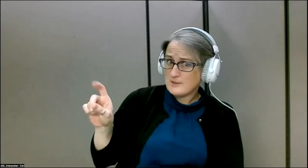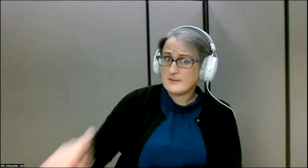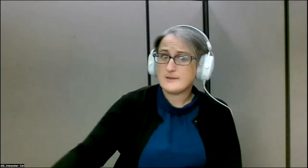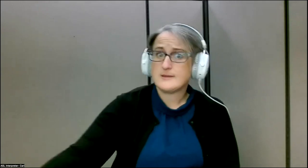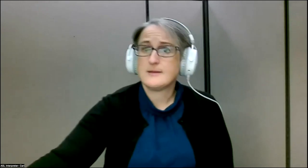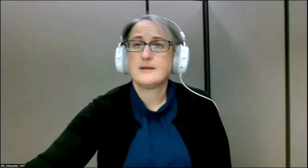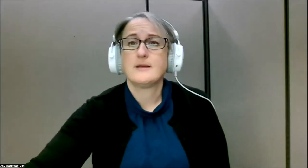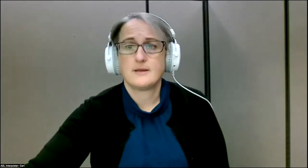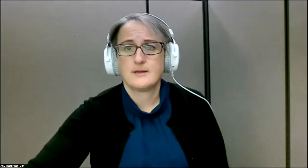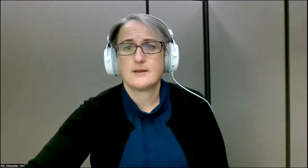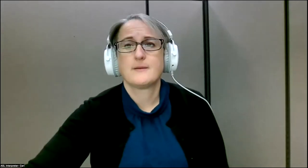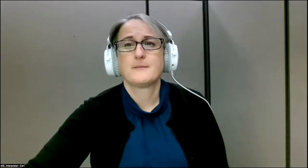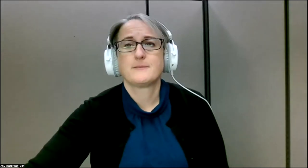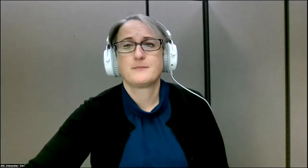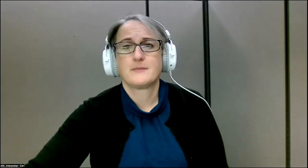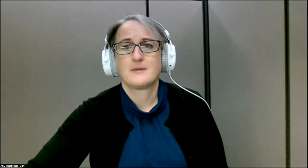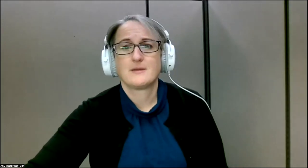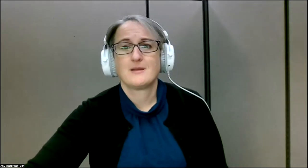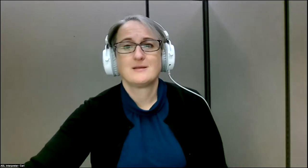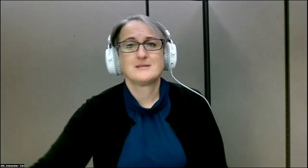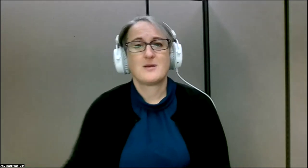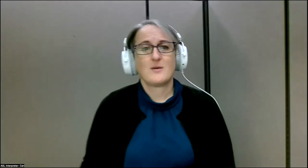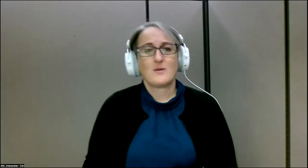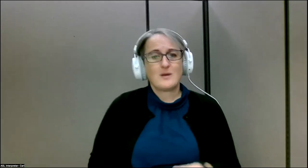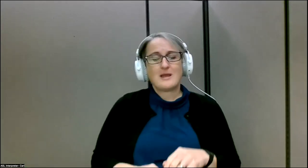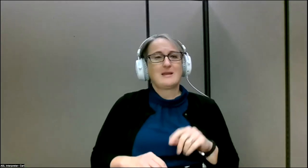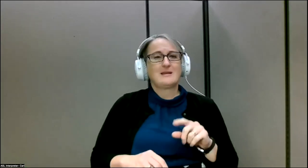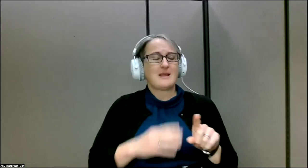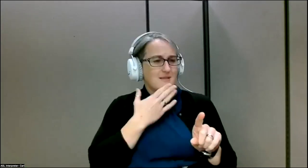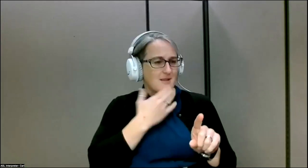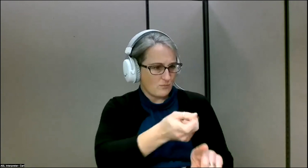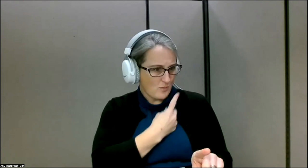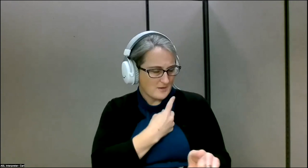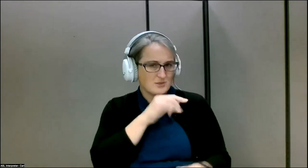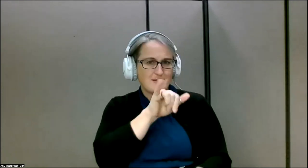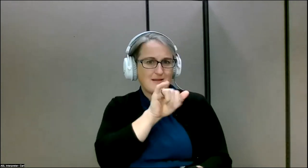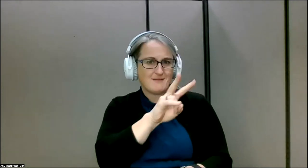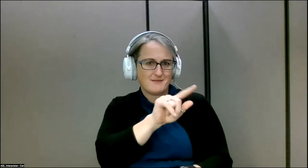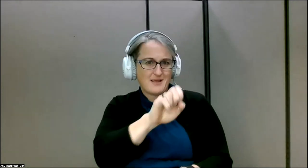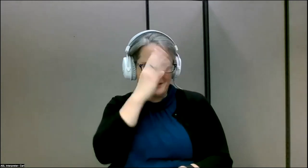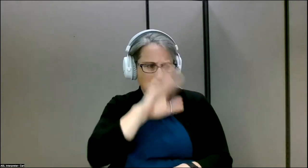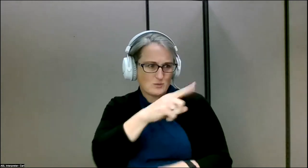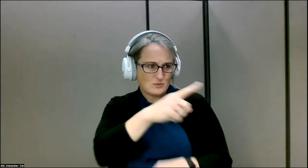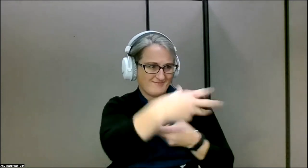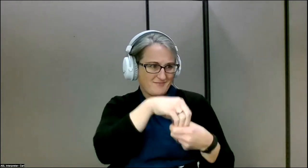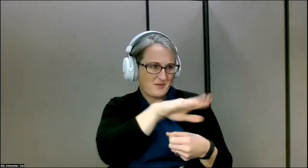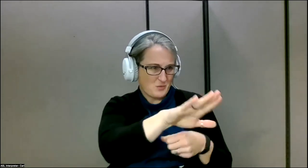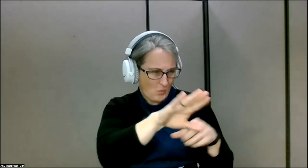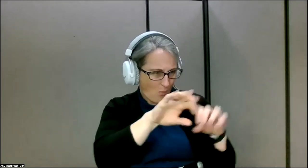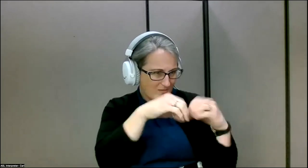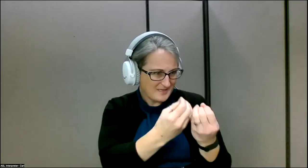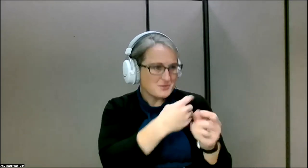Thank you for that question, Yvette. And hi, Yvette, who is a member of your association and is a friend of mine, as a matter of